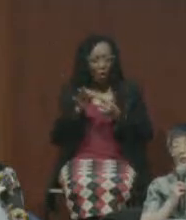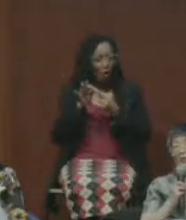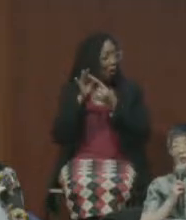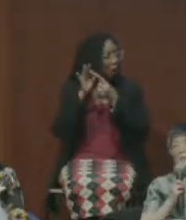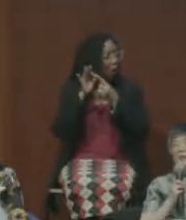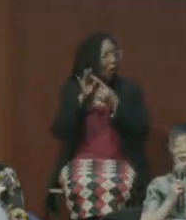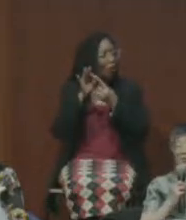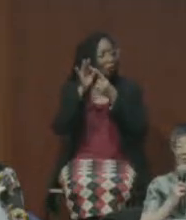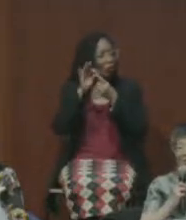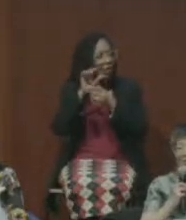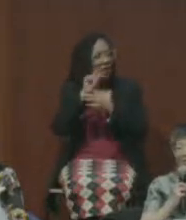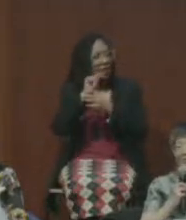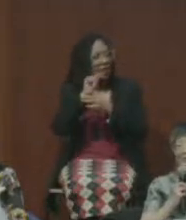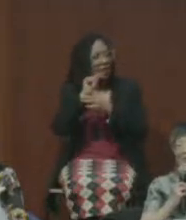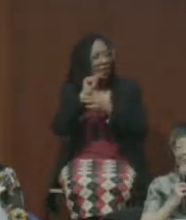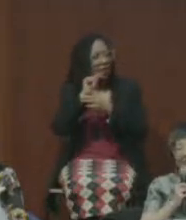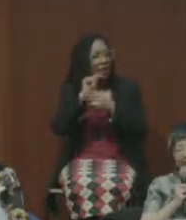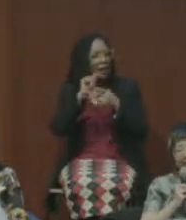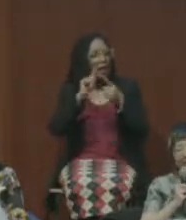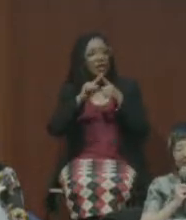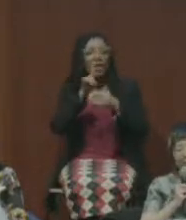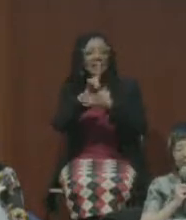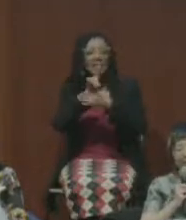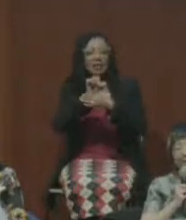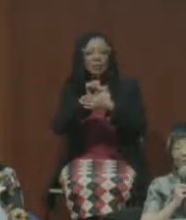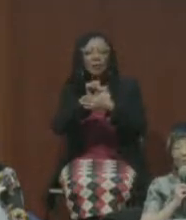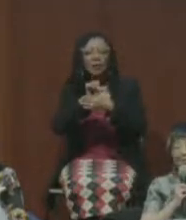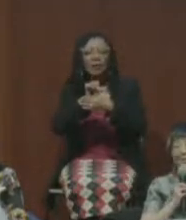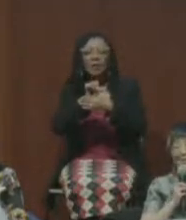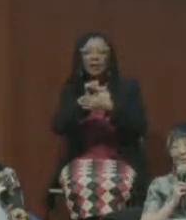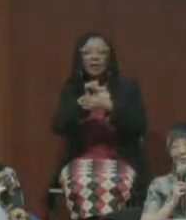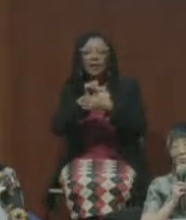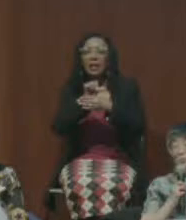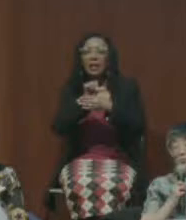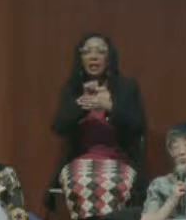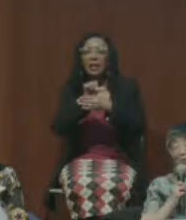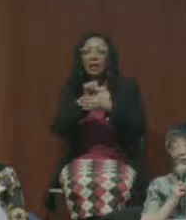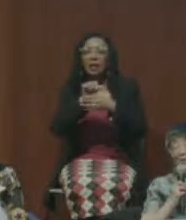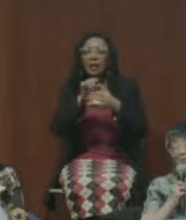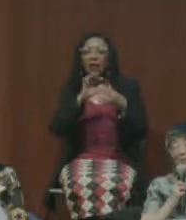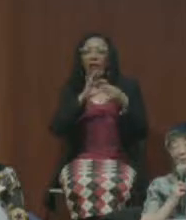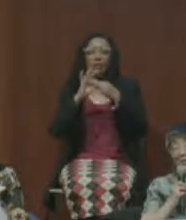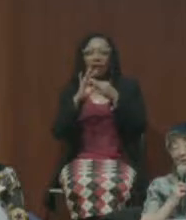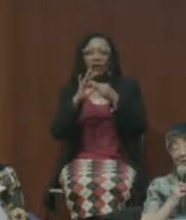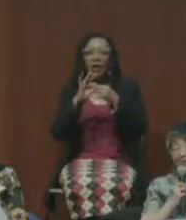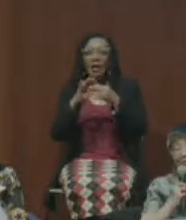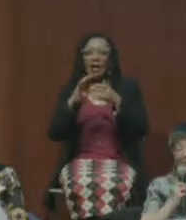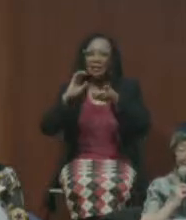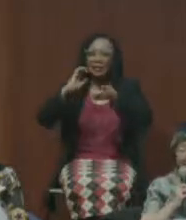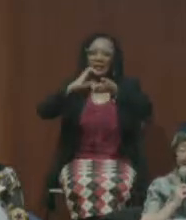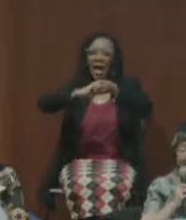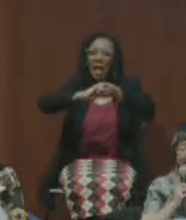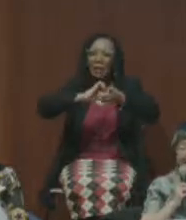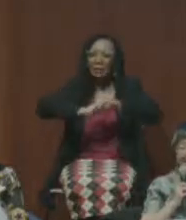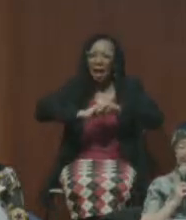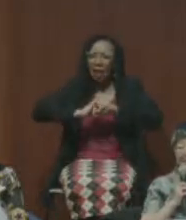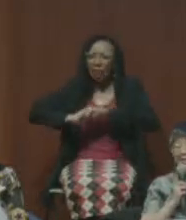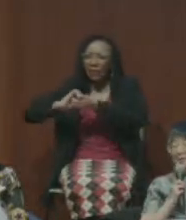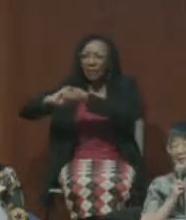of intersectional disability framework that is really seeking to multiply solidarity